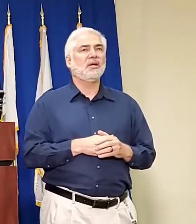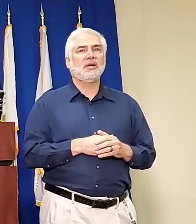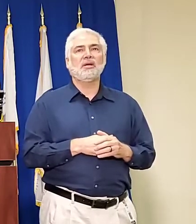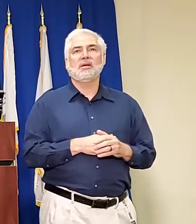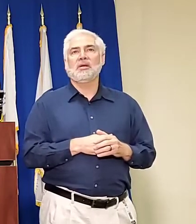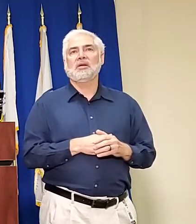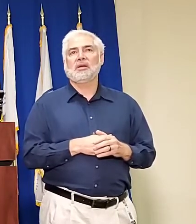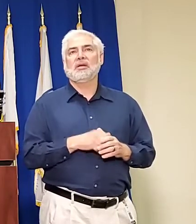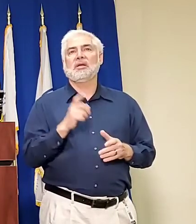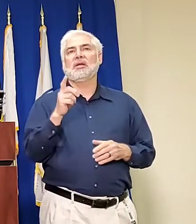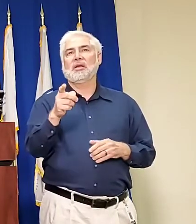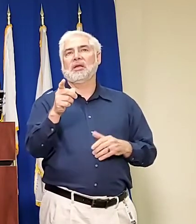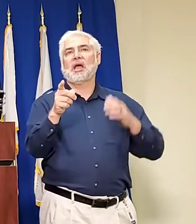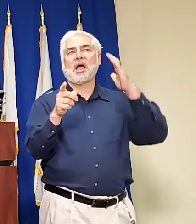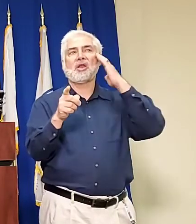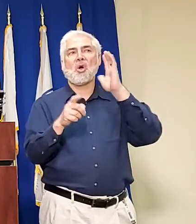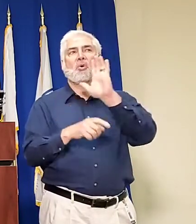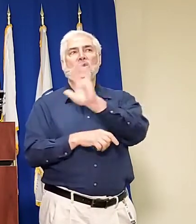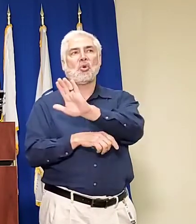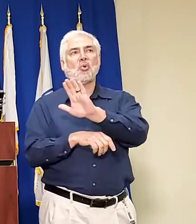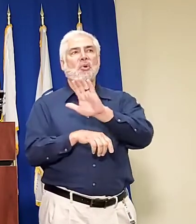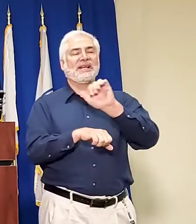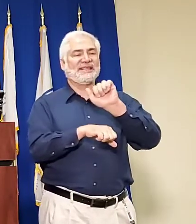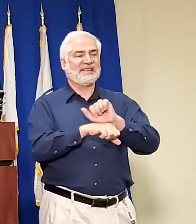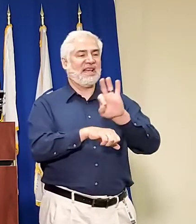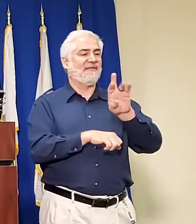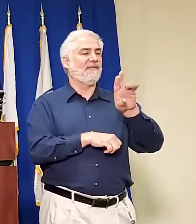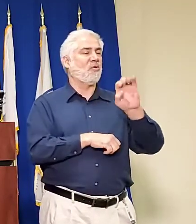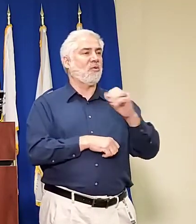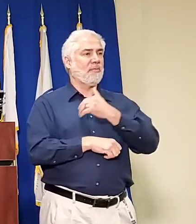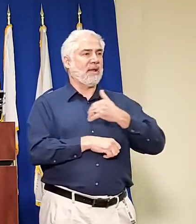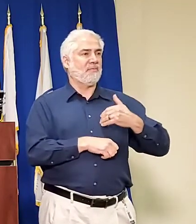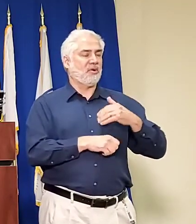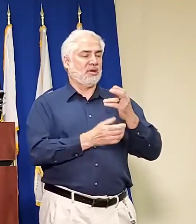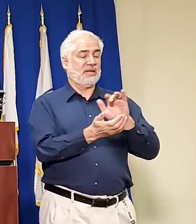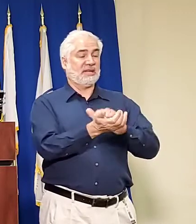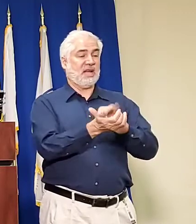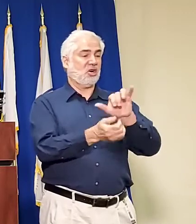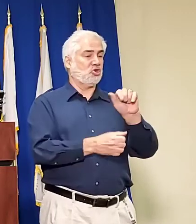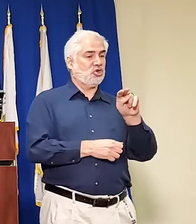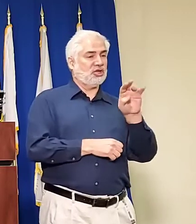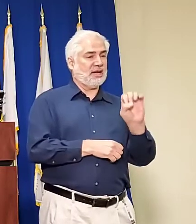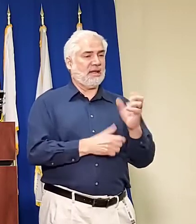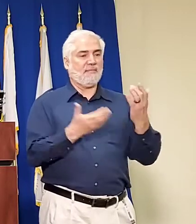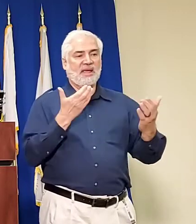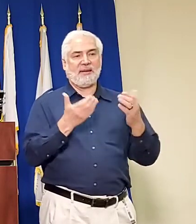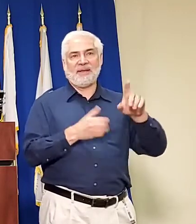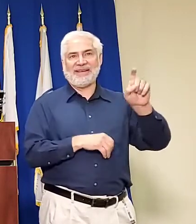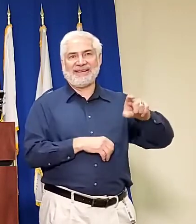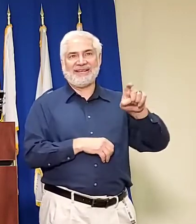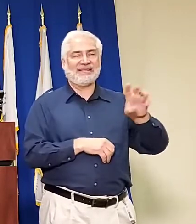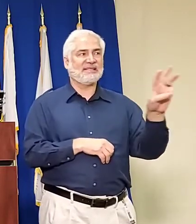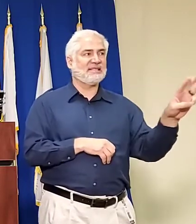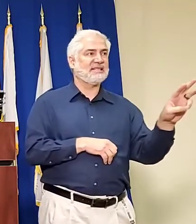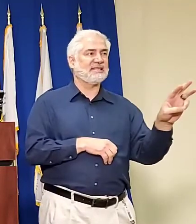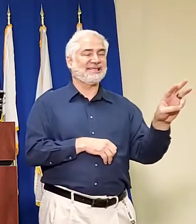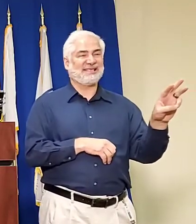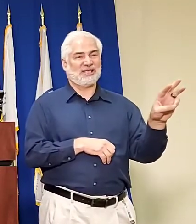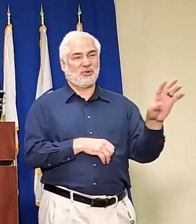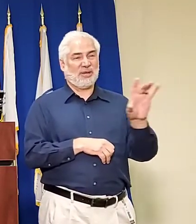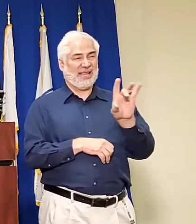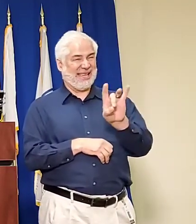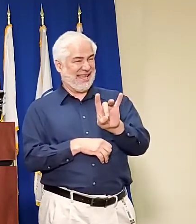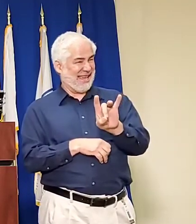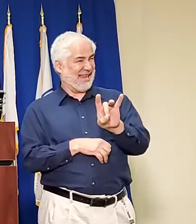Dr. Householder, I know that your task force member, Dr. Jane, was talking about maybe needing 6 to 8 times as many